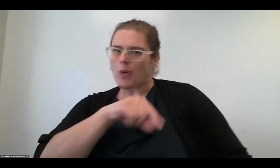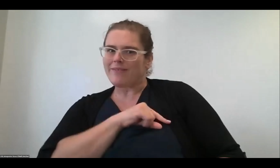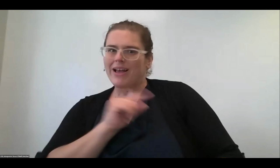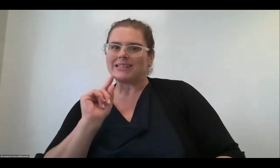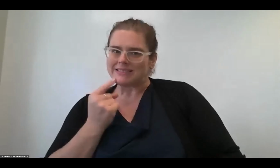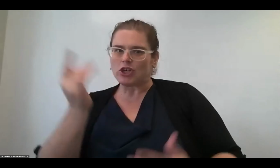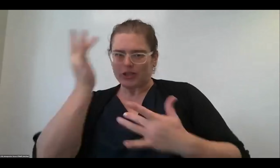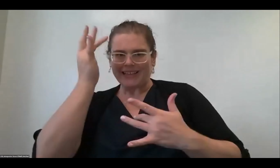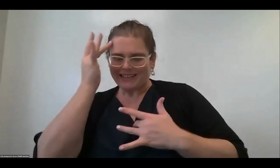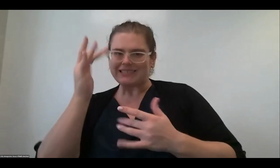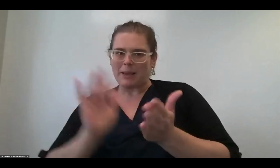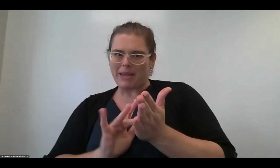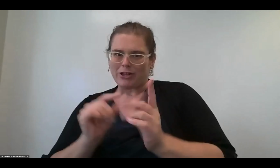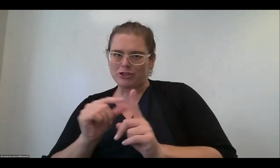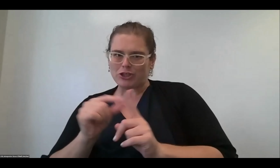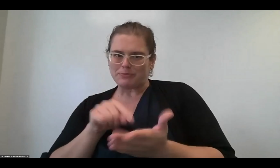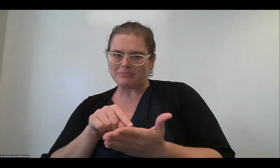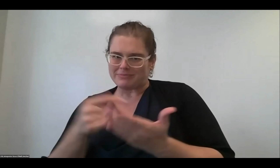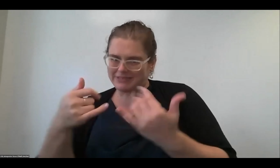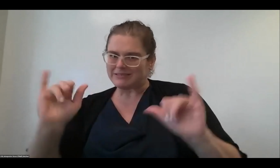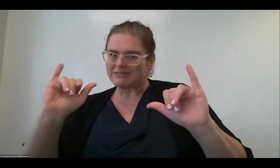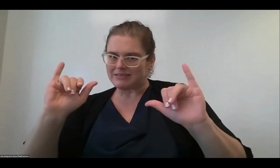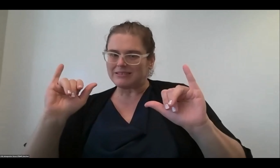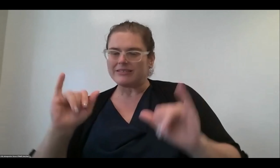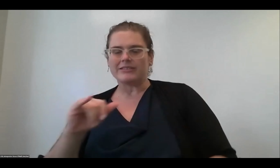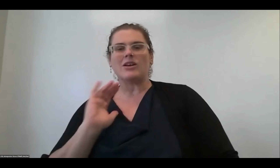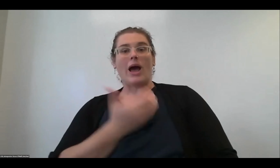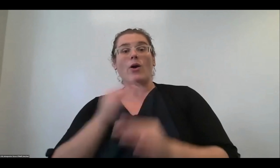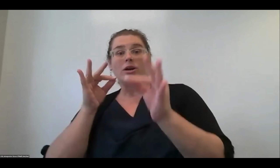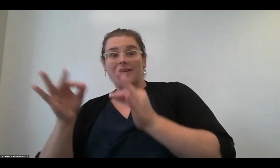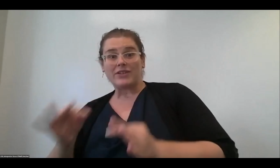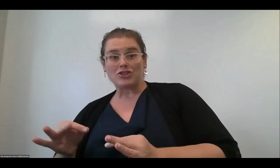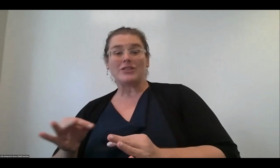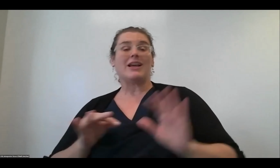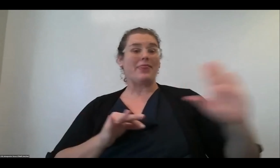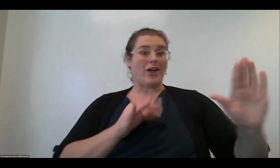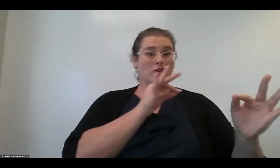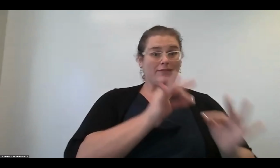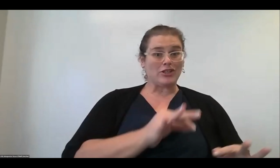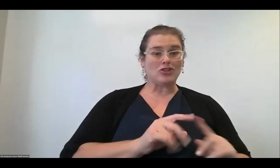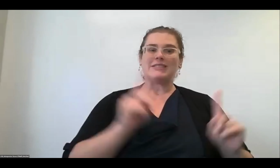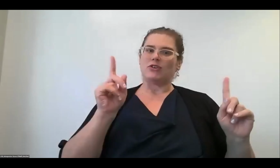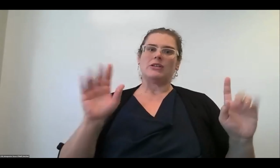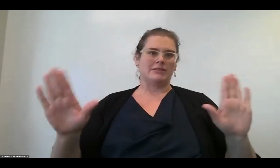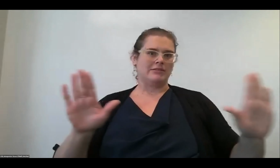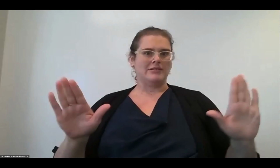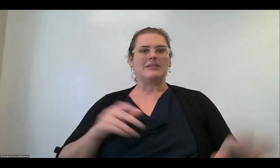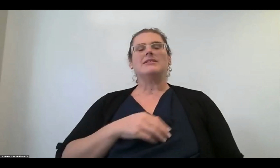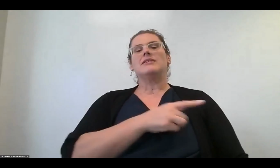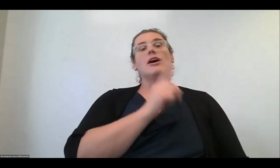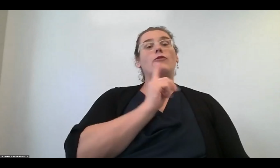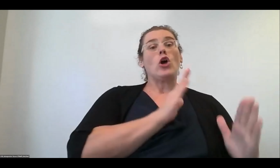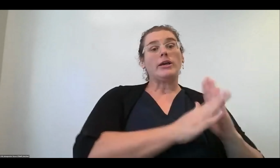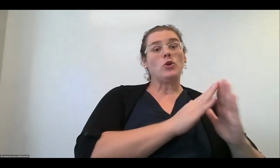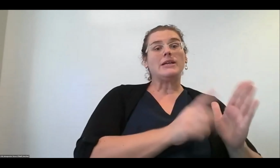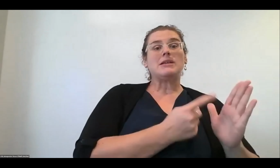illness is very different. And for our stakeholders or for the rest of the community, they will have